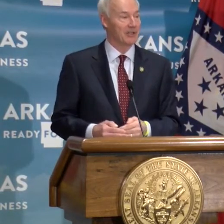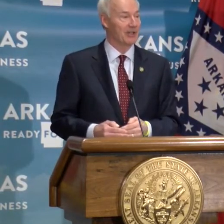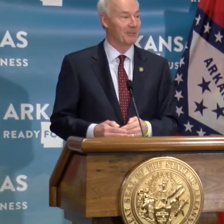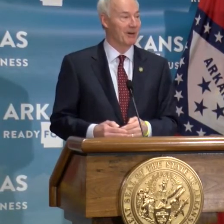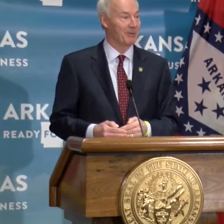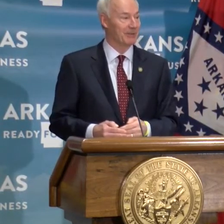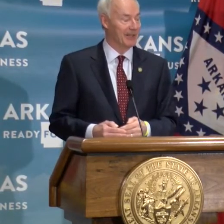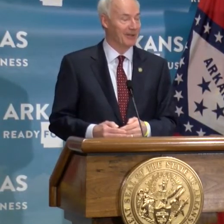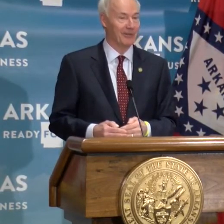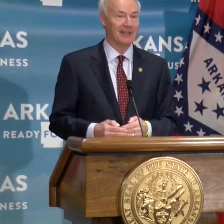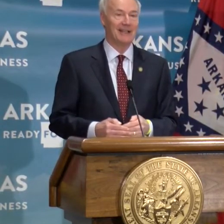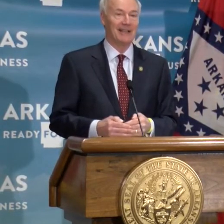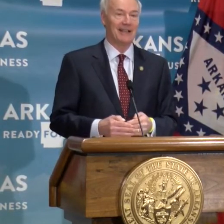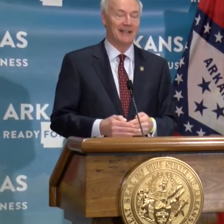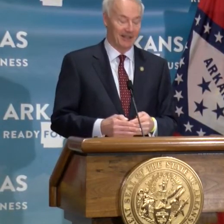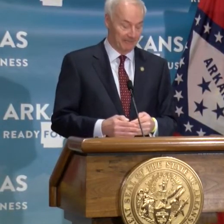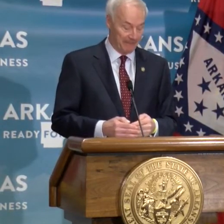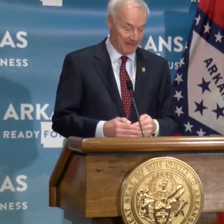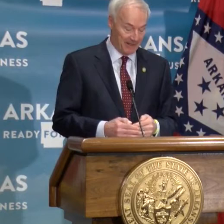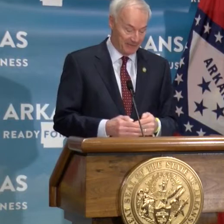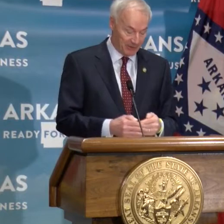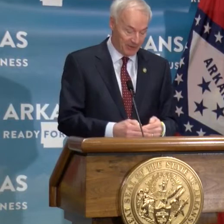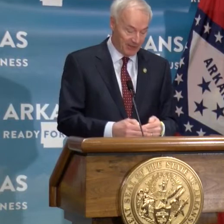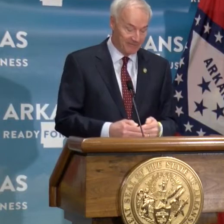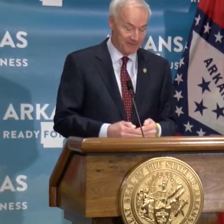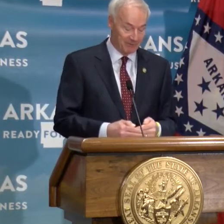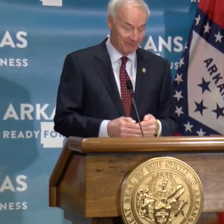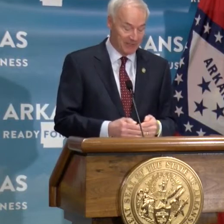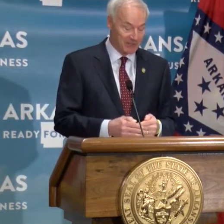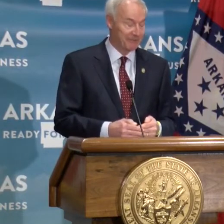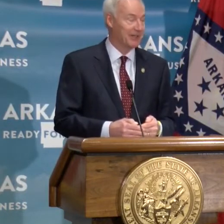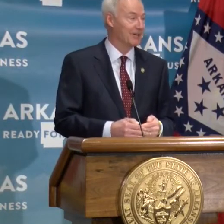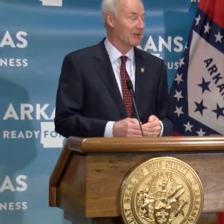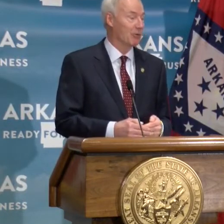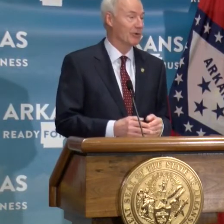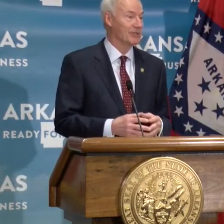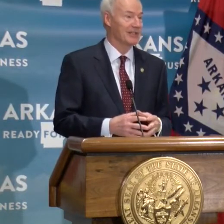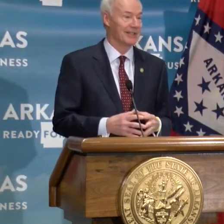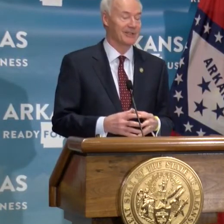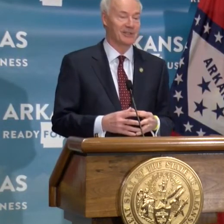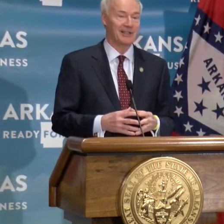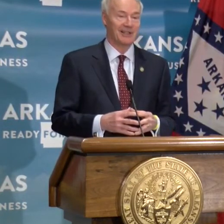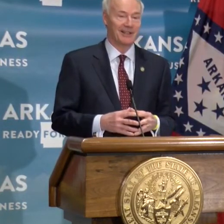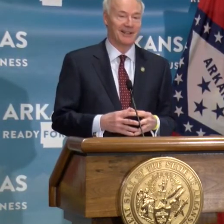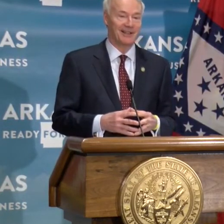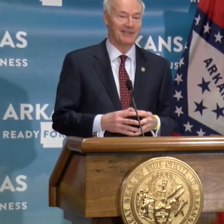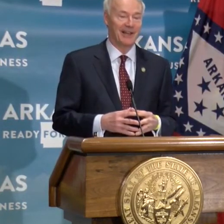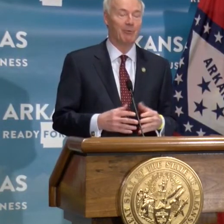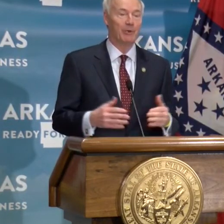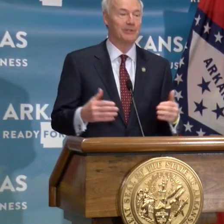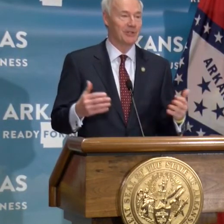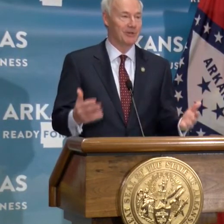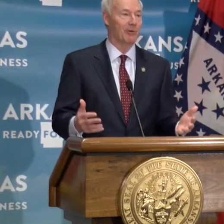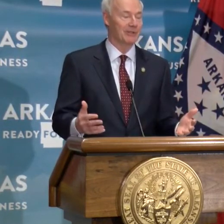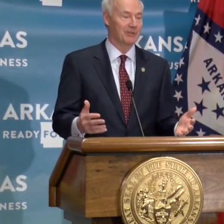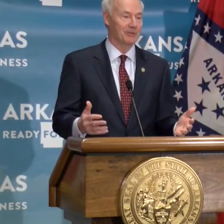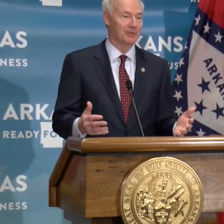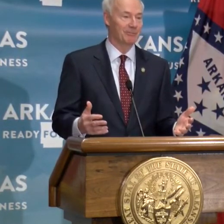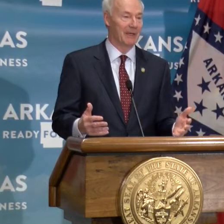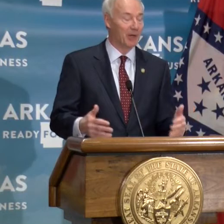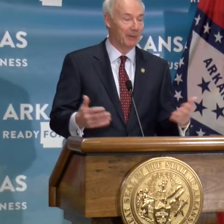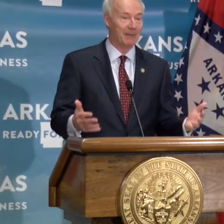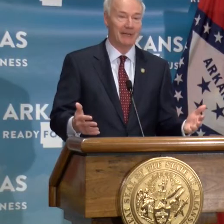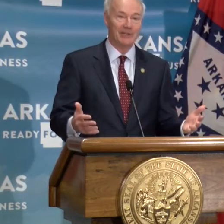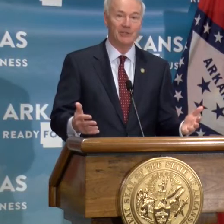the Arkansas Department of Health. Now, the drug remdesivir, of course, is that which is going